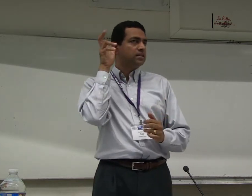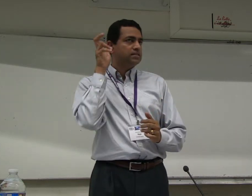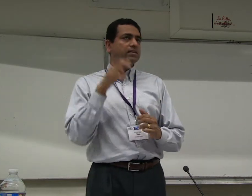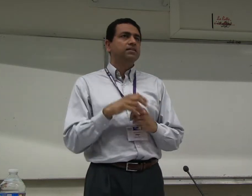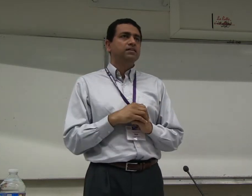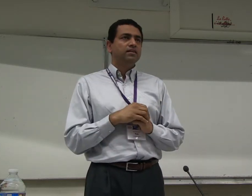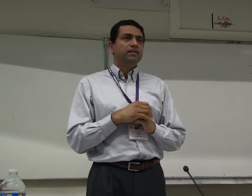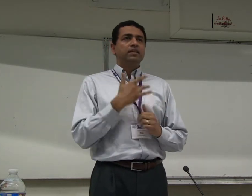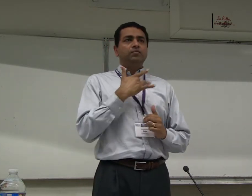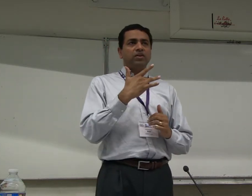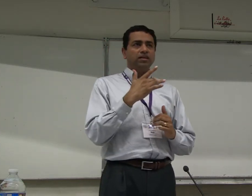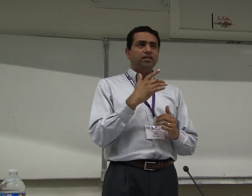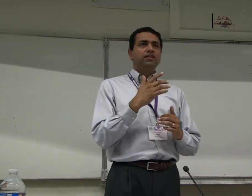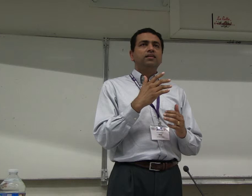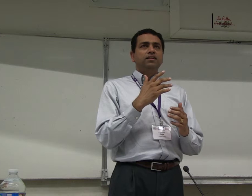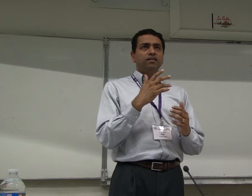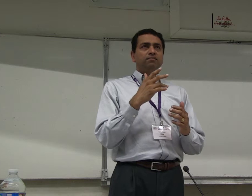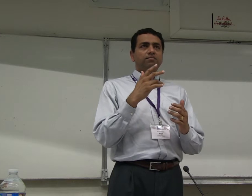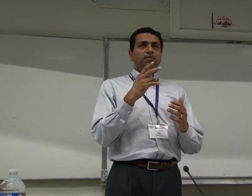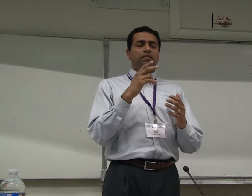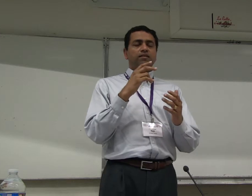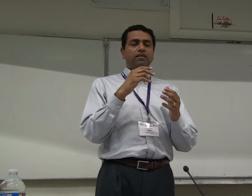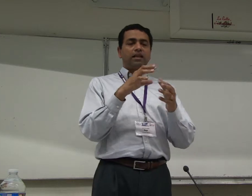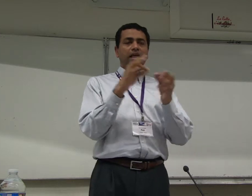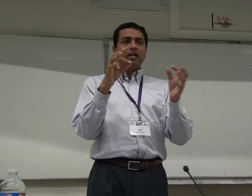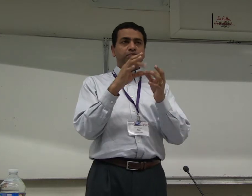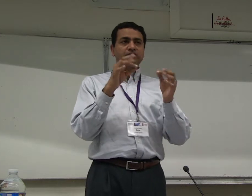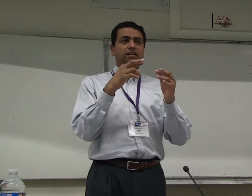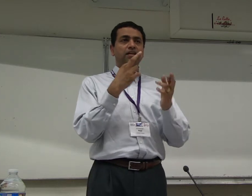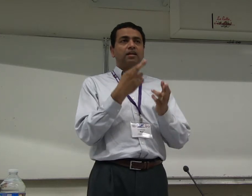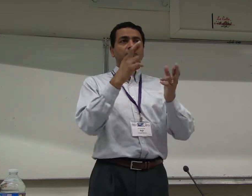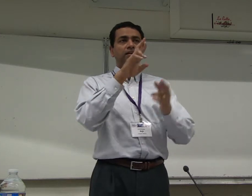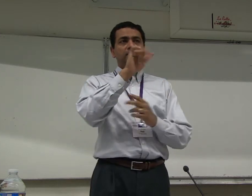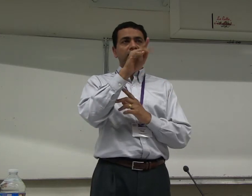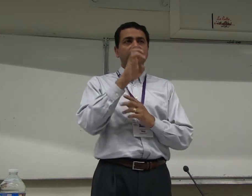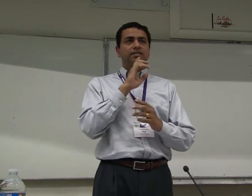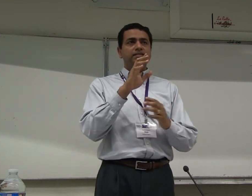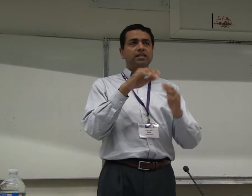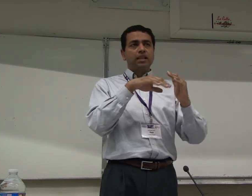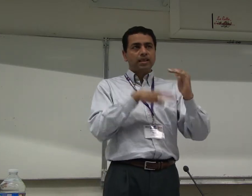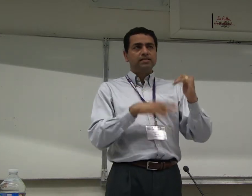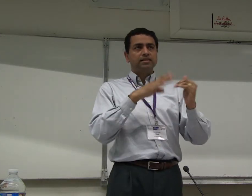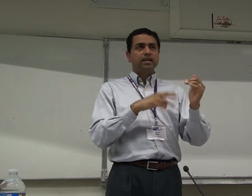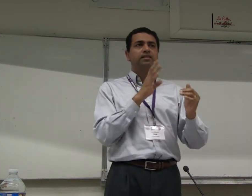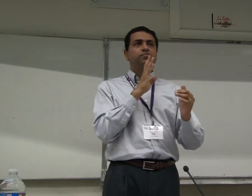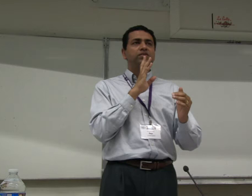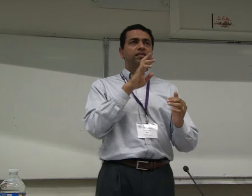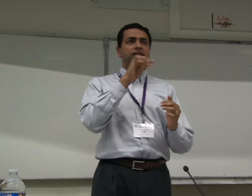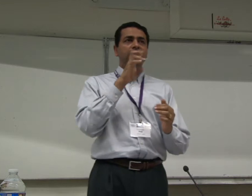reading captions or subtitles often happen slower than a listener is